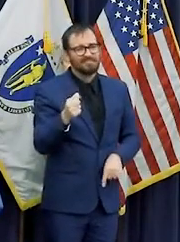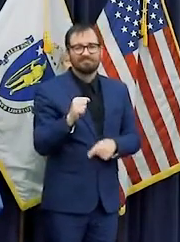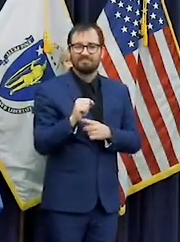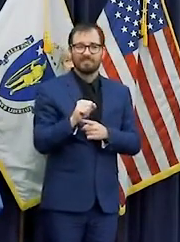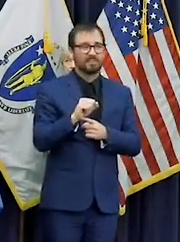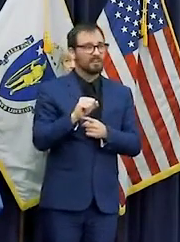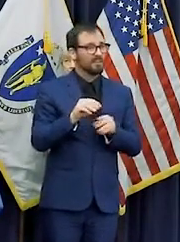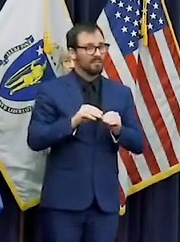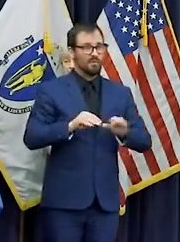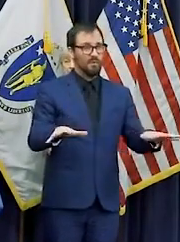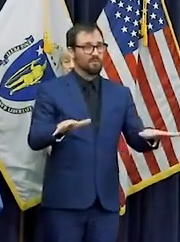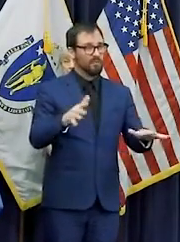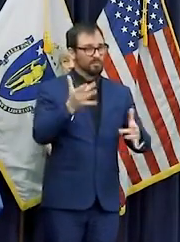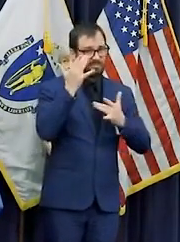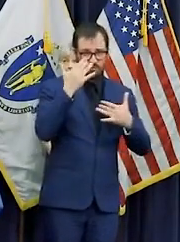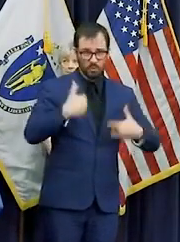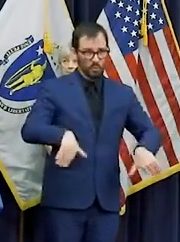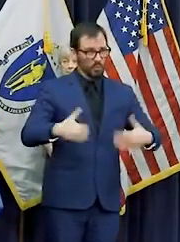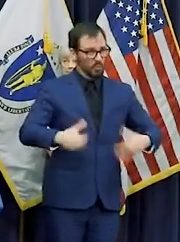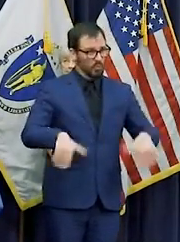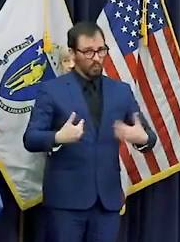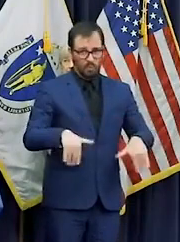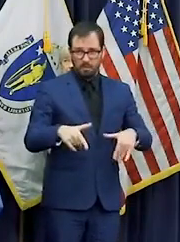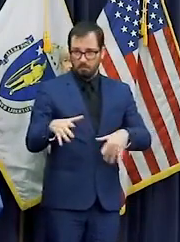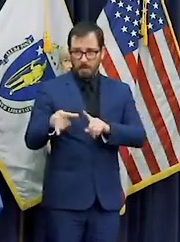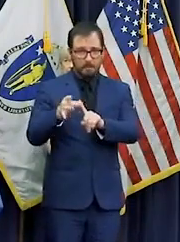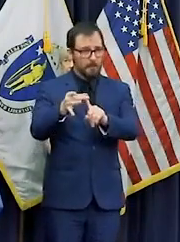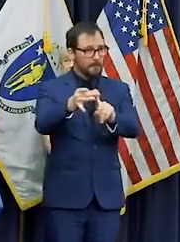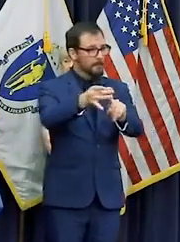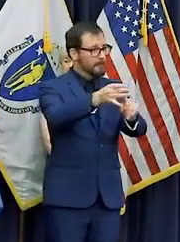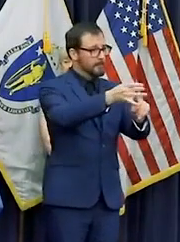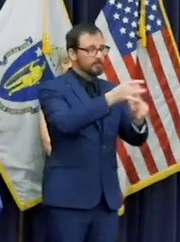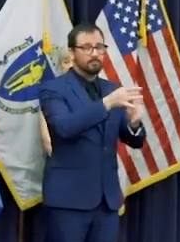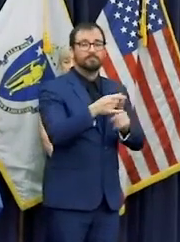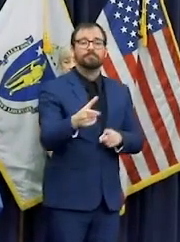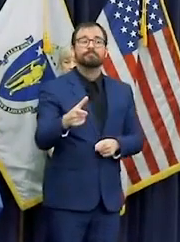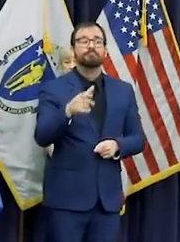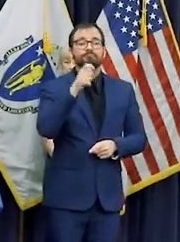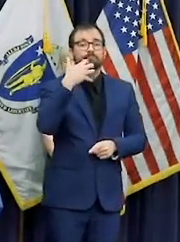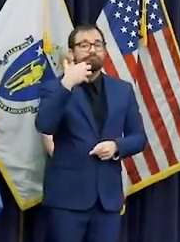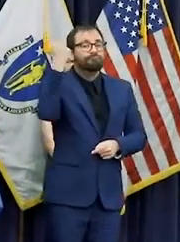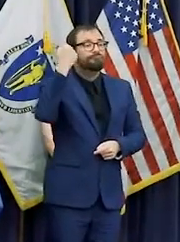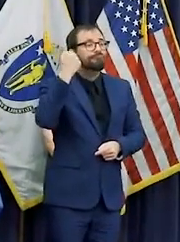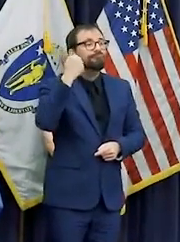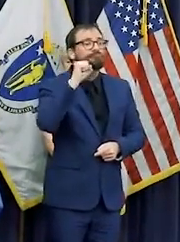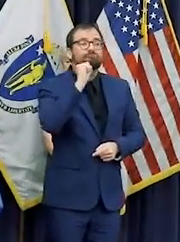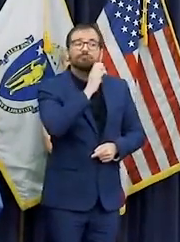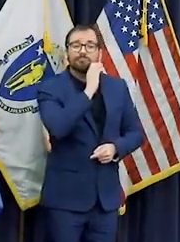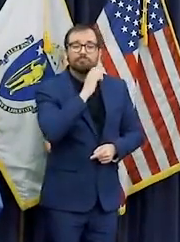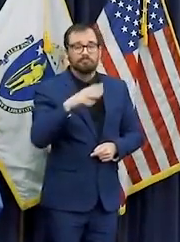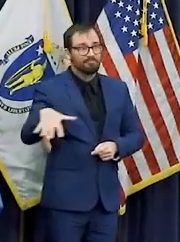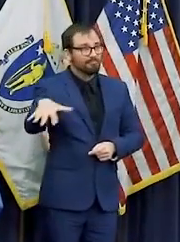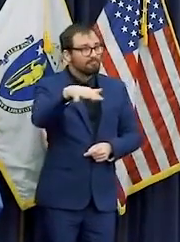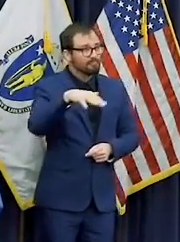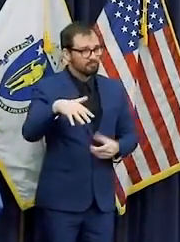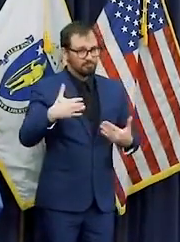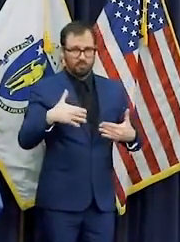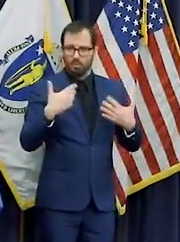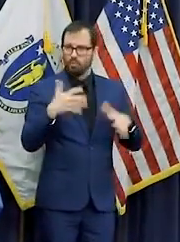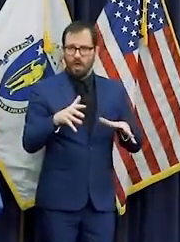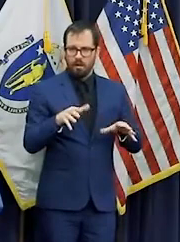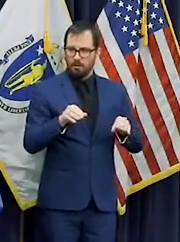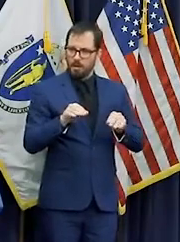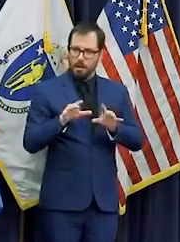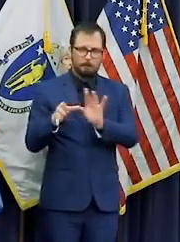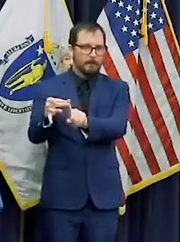limit their interactions with other people. This cuts down on the chances that this virus has to spread.